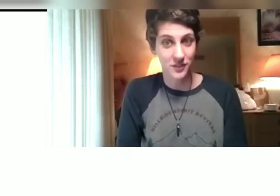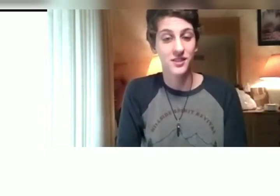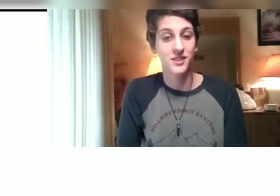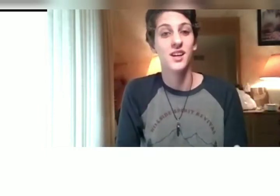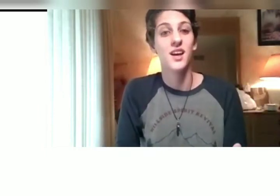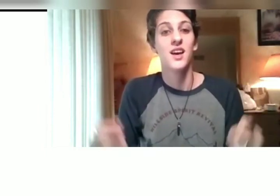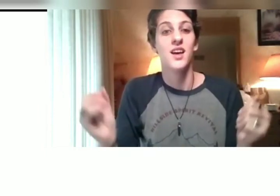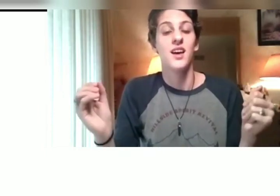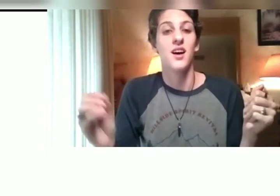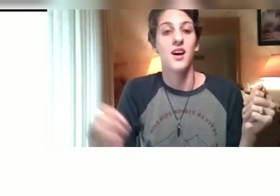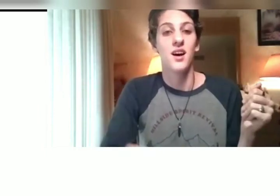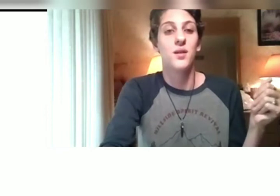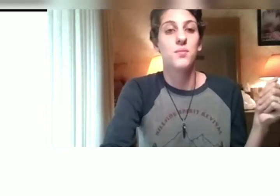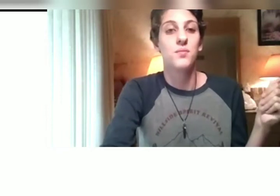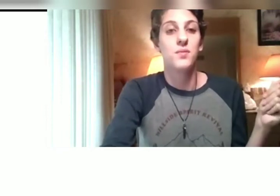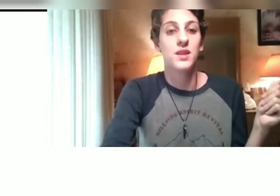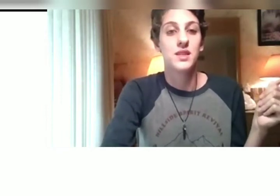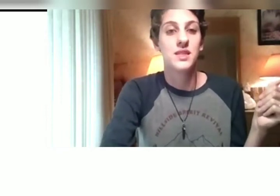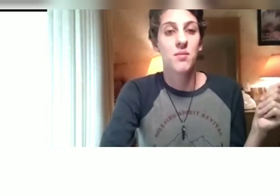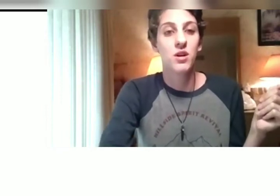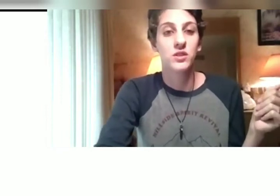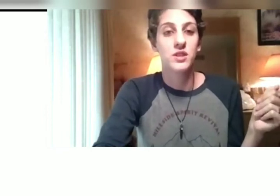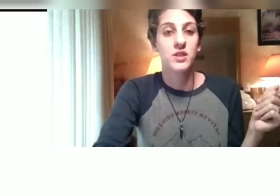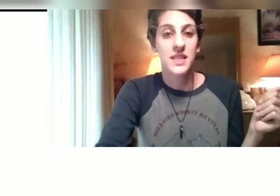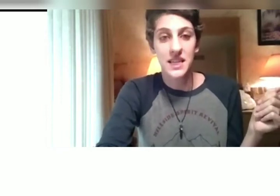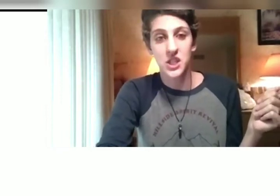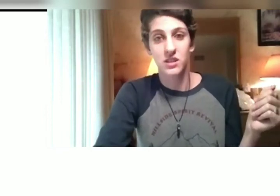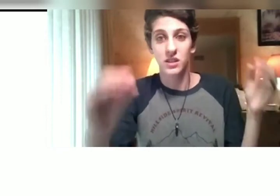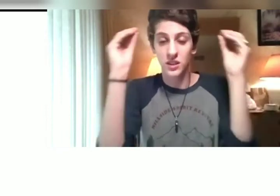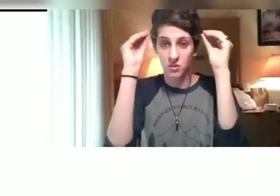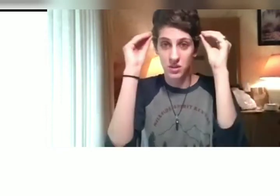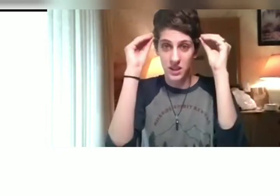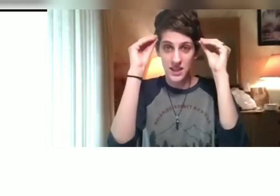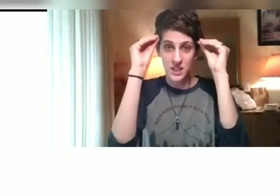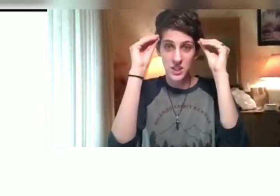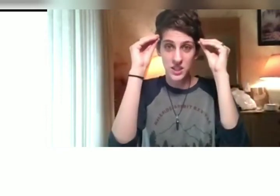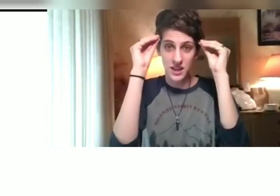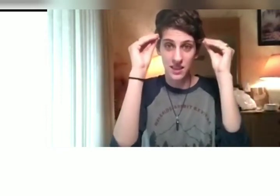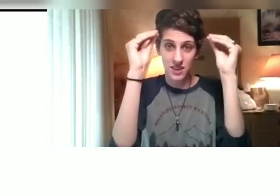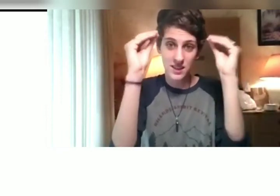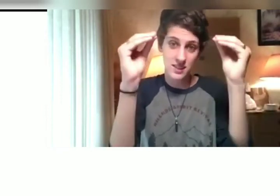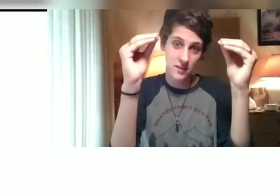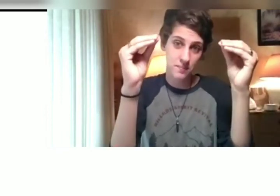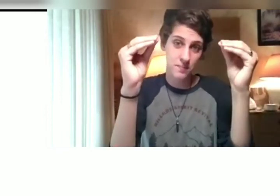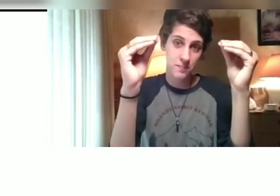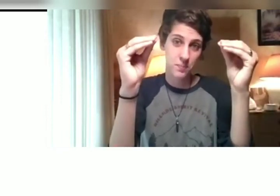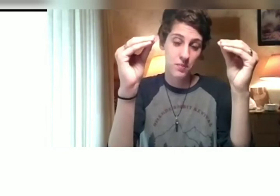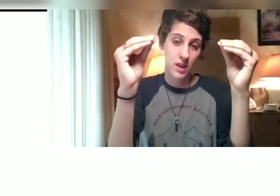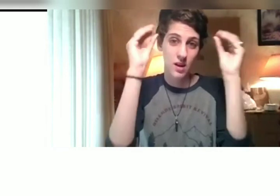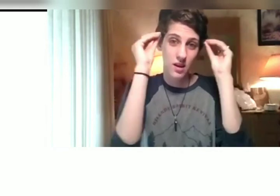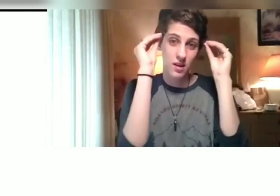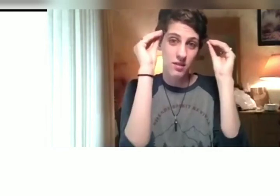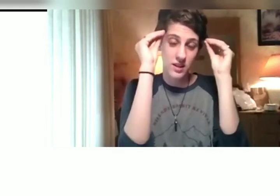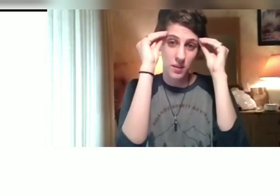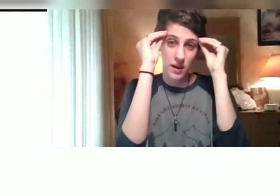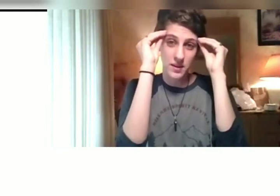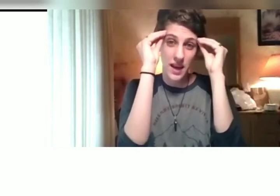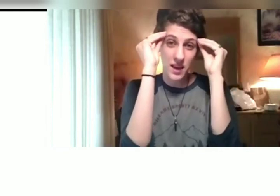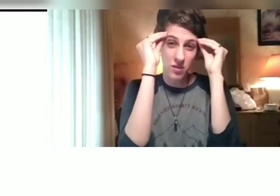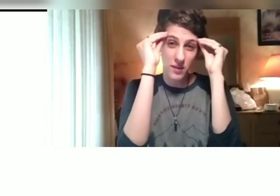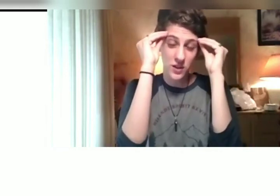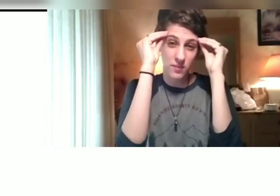oh. The same goes for teach. So to teach is like this, right? So I'm like